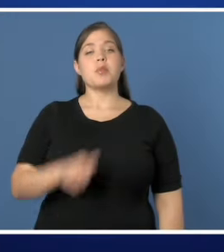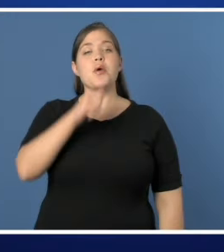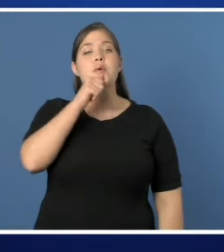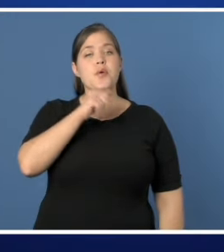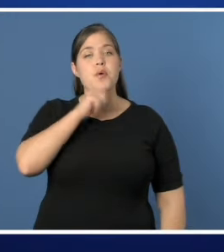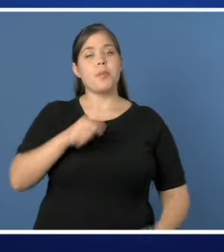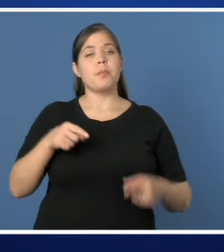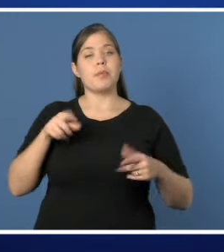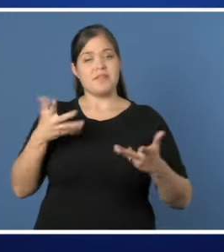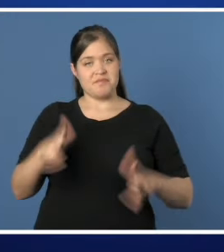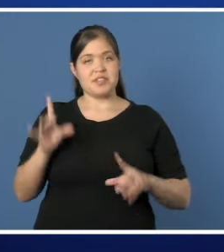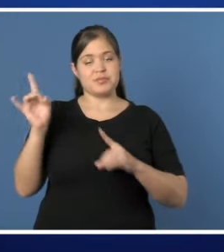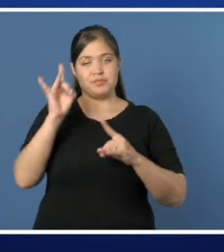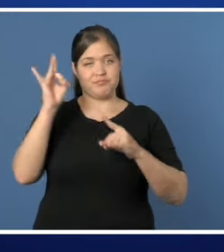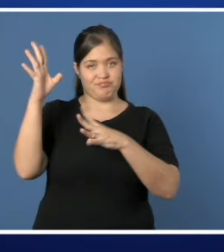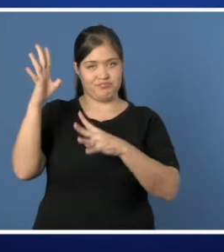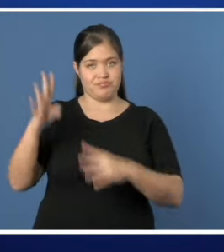Coping with Disasters